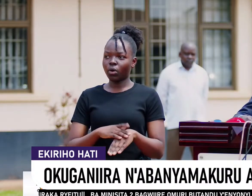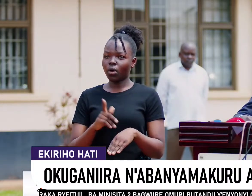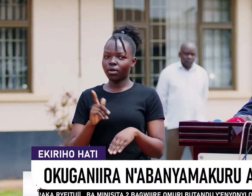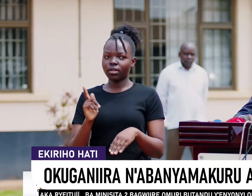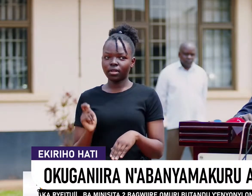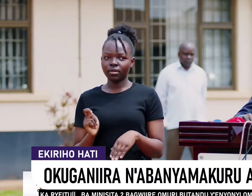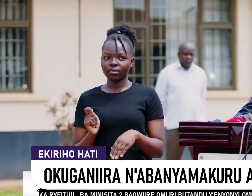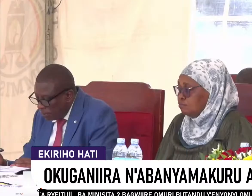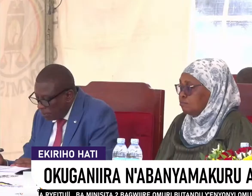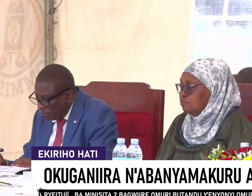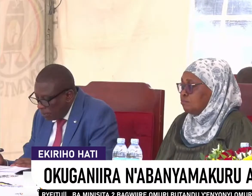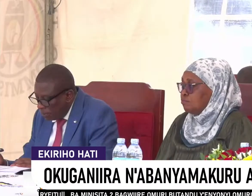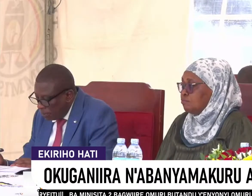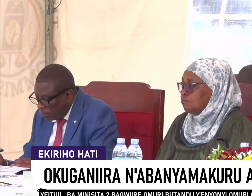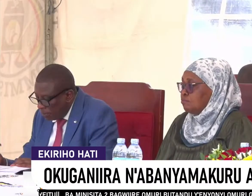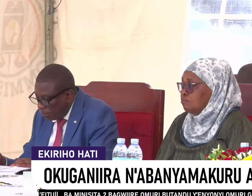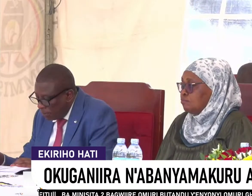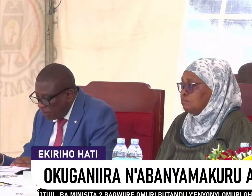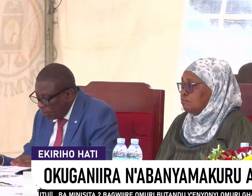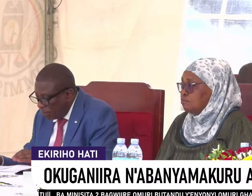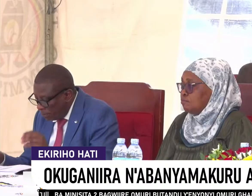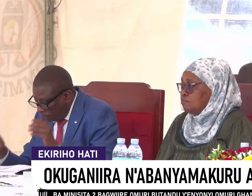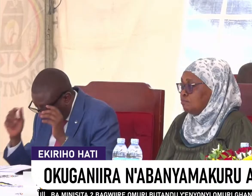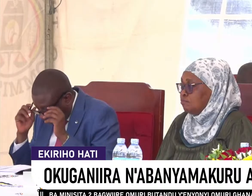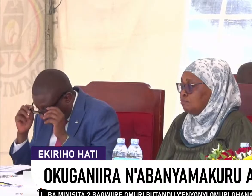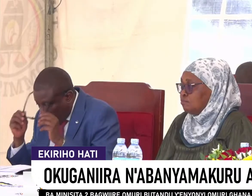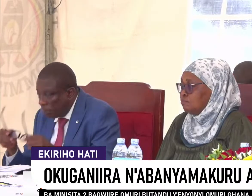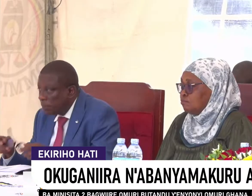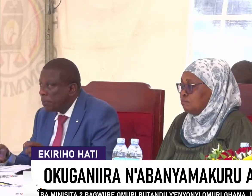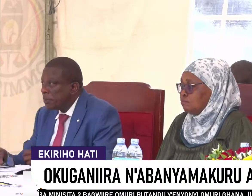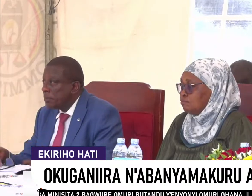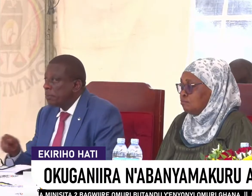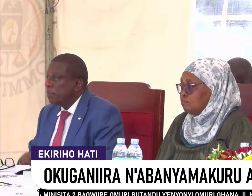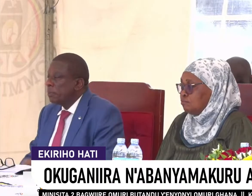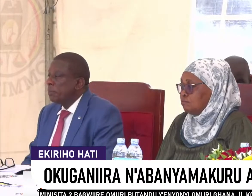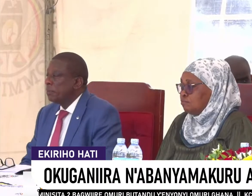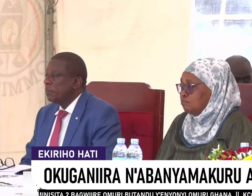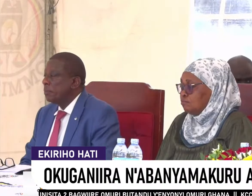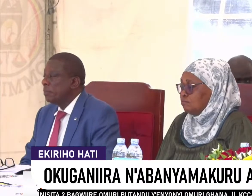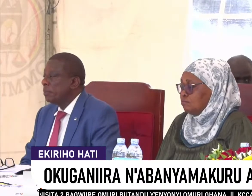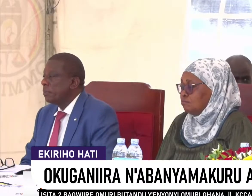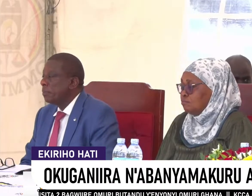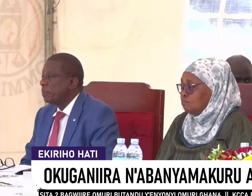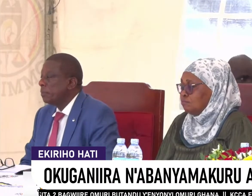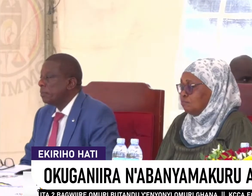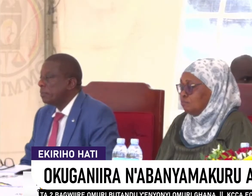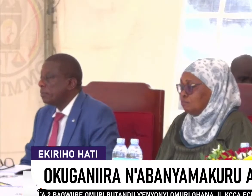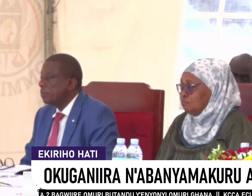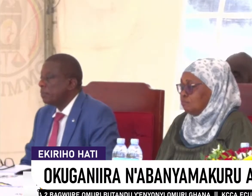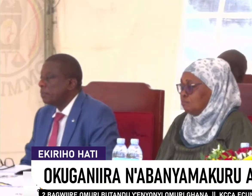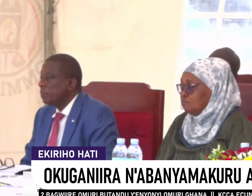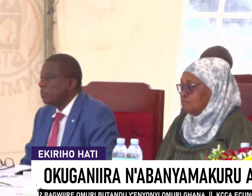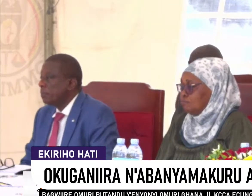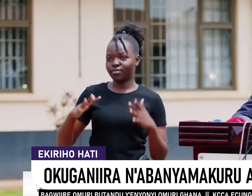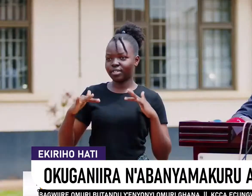retirees or those who want to retire, by now they should have retired. Because the law says if you want to contest for parliament in particular, you